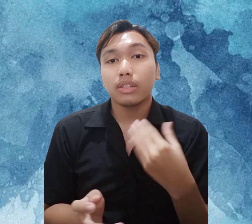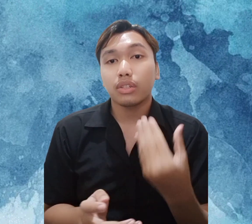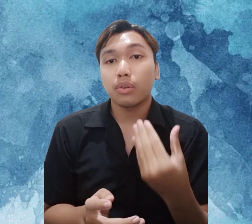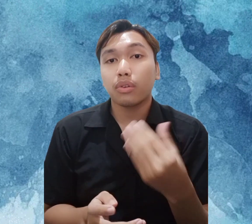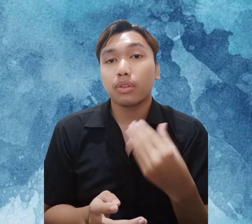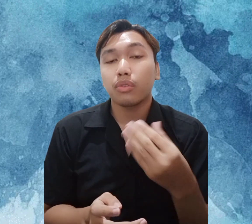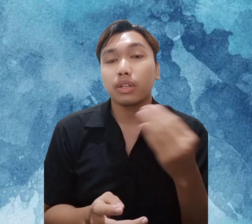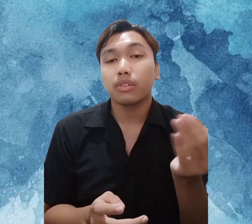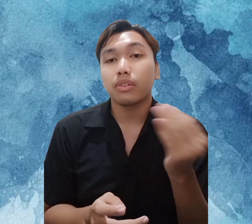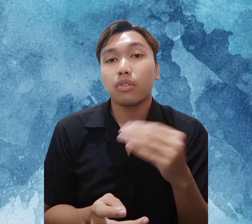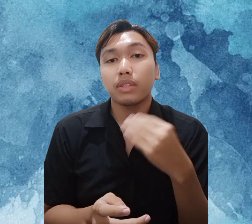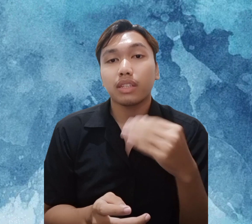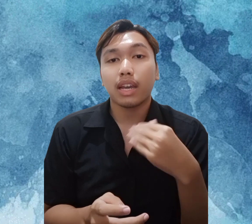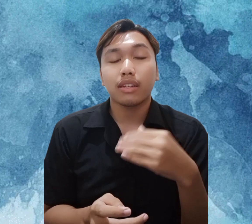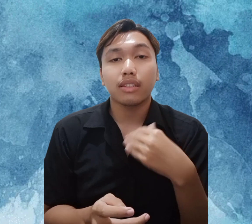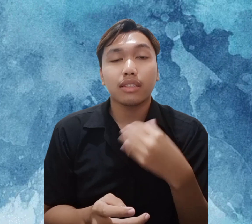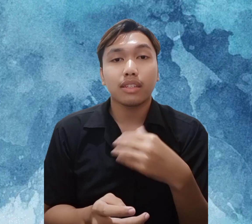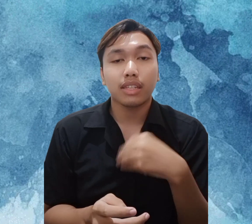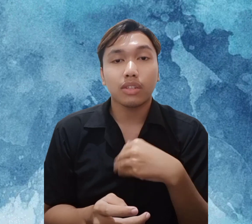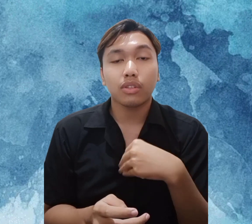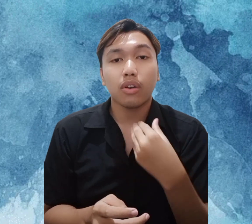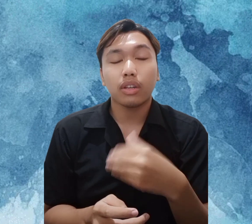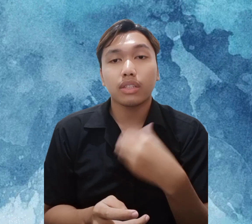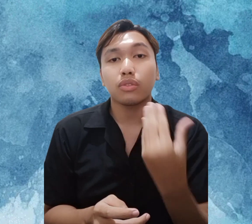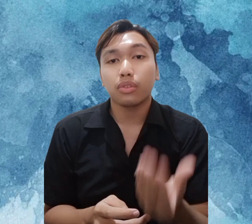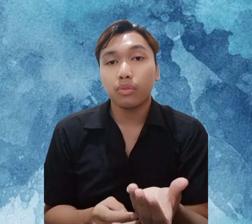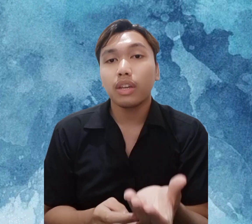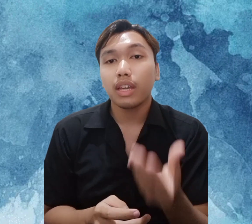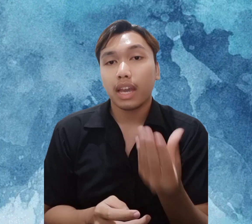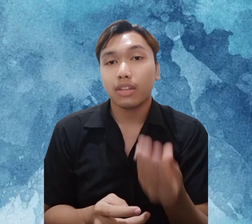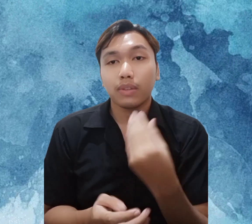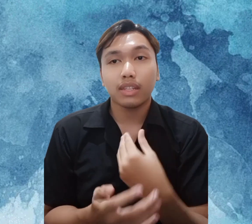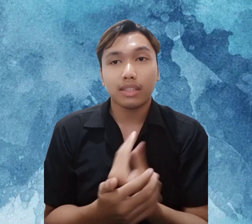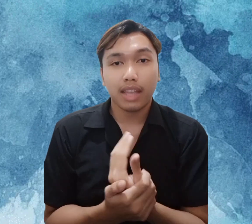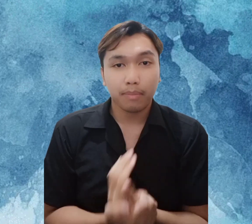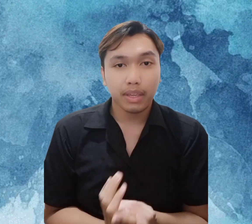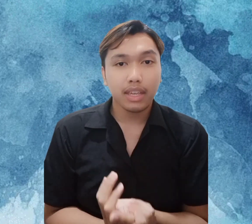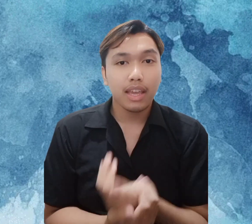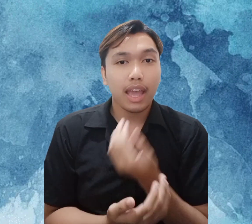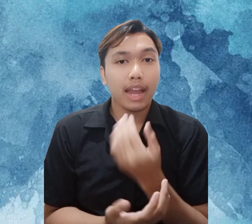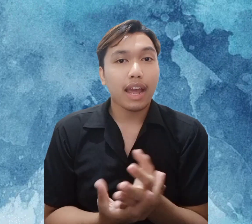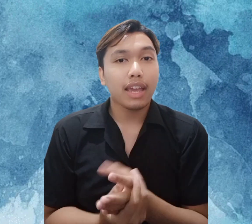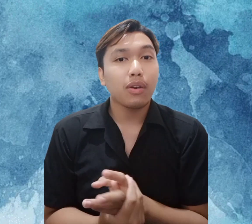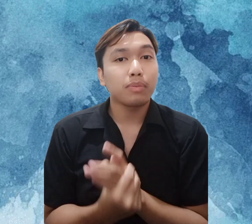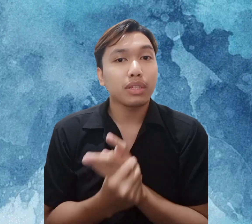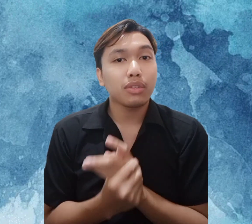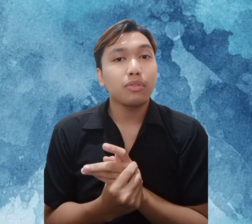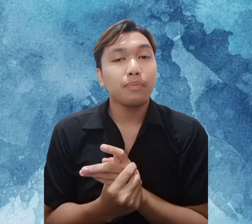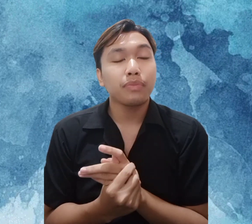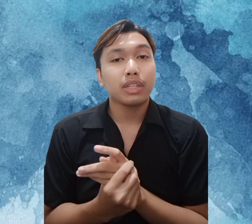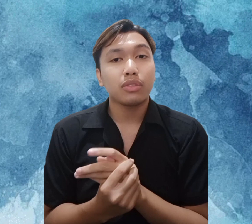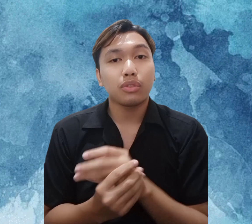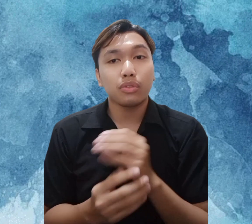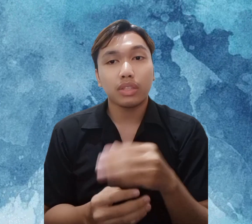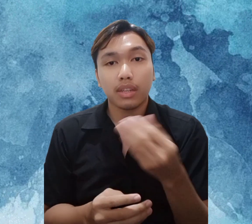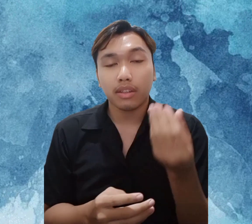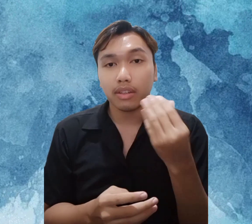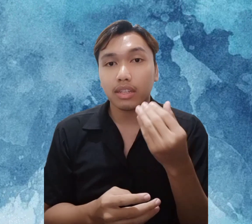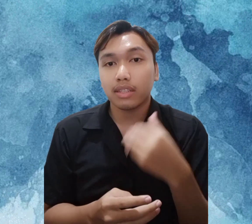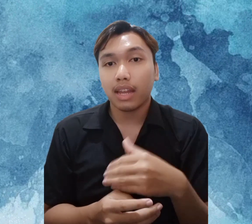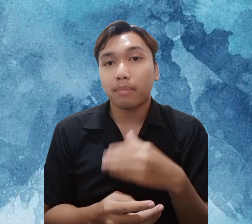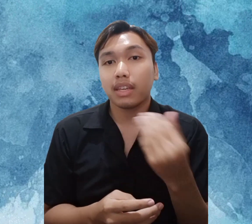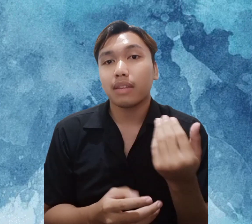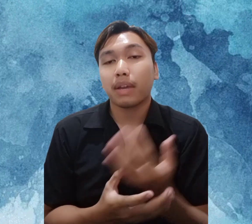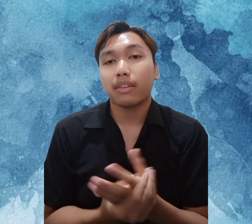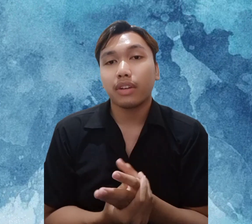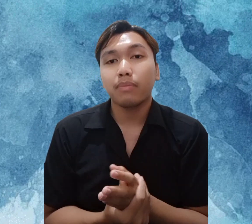want to talk to you and you know this identity the talk is to you and you understand me and I hope that you to choose that you